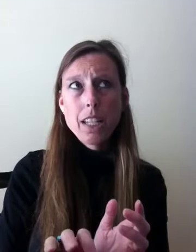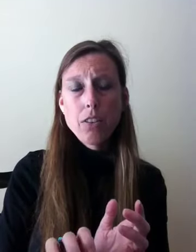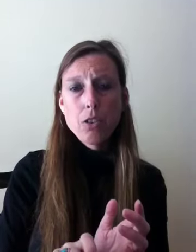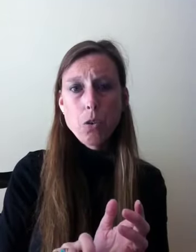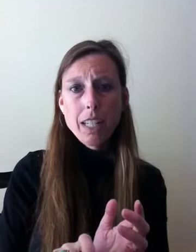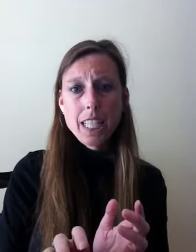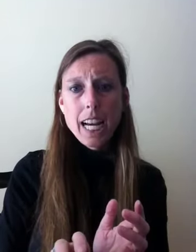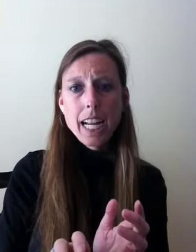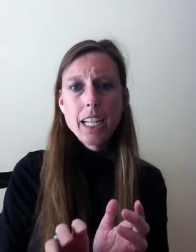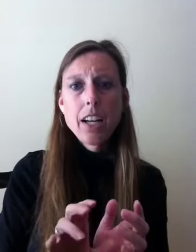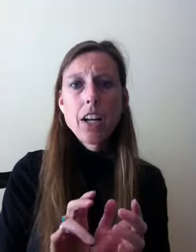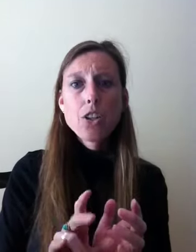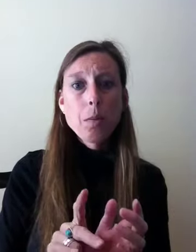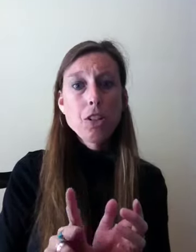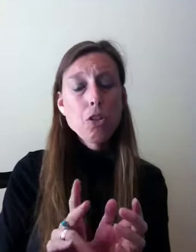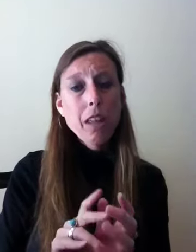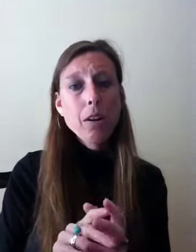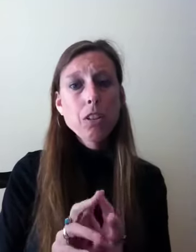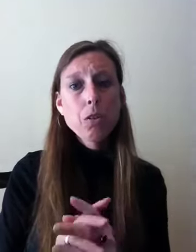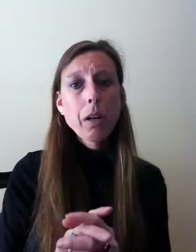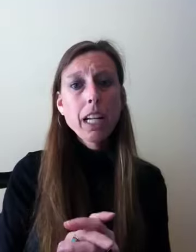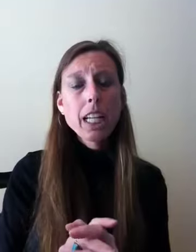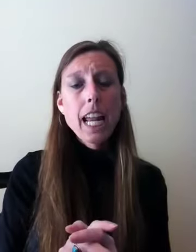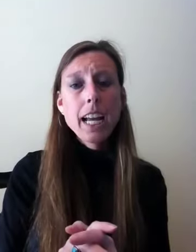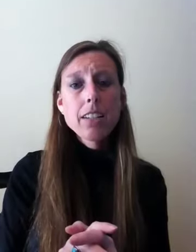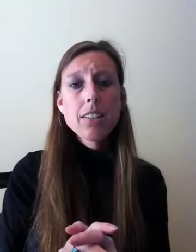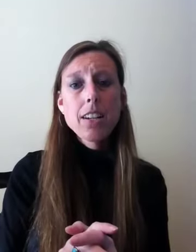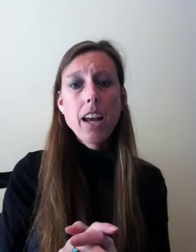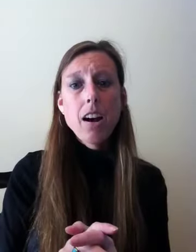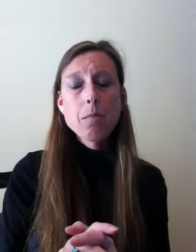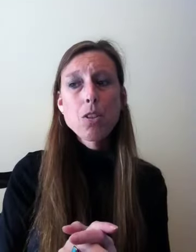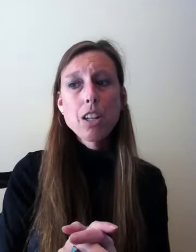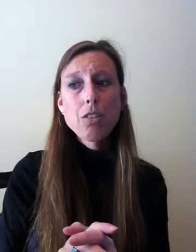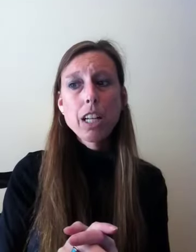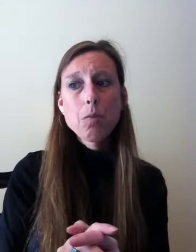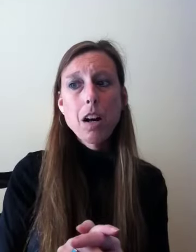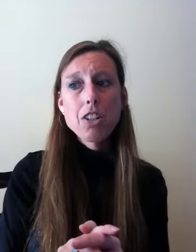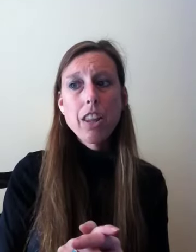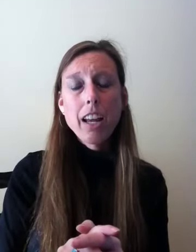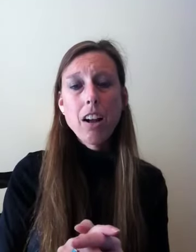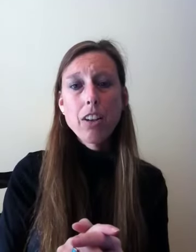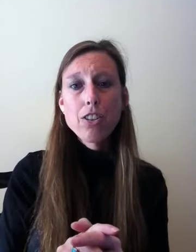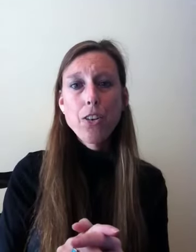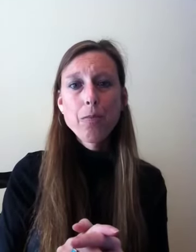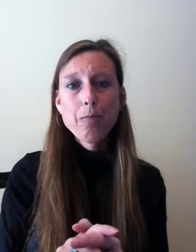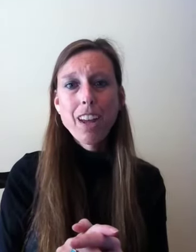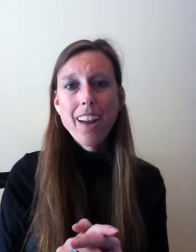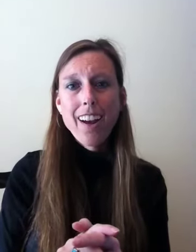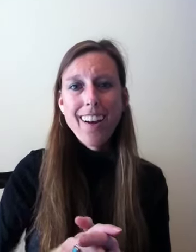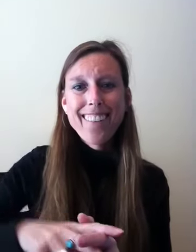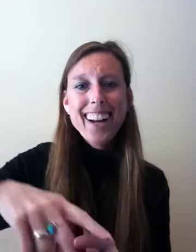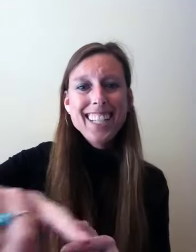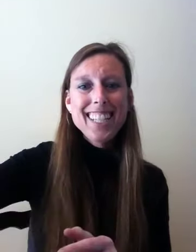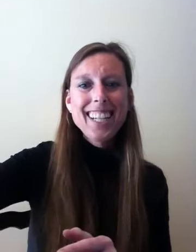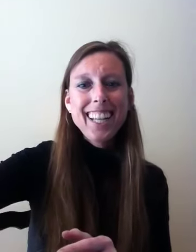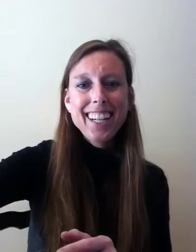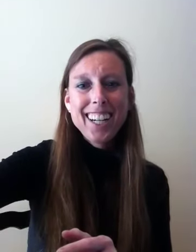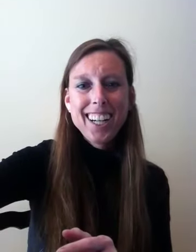through 29. So I'm going to do that real quick next, so that you can watch that also. All right, see you later.